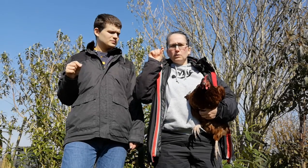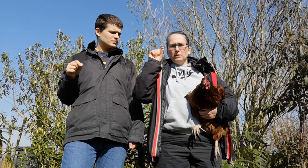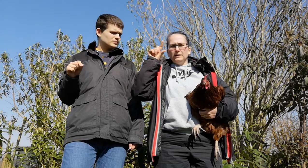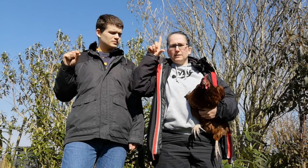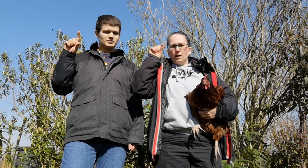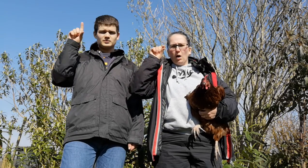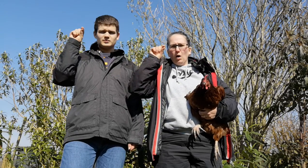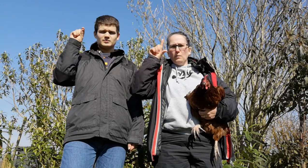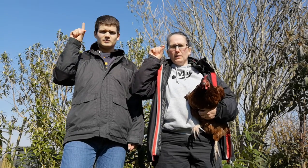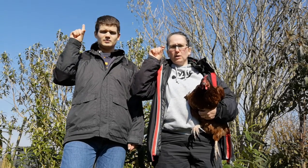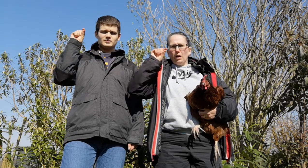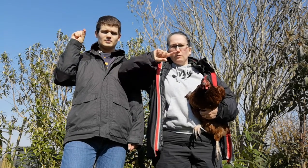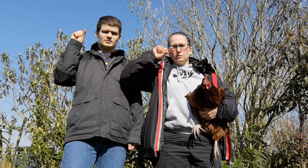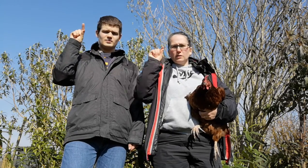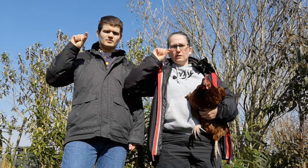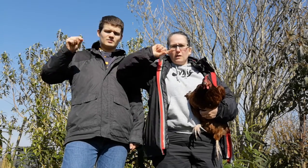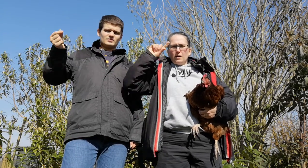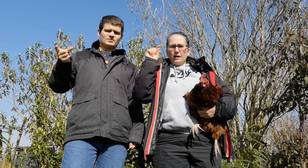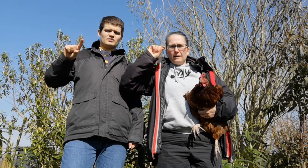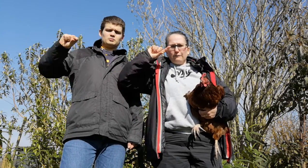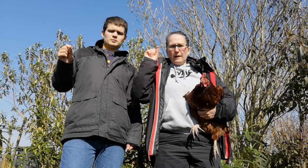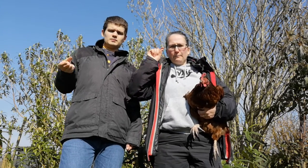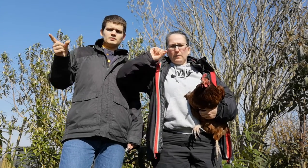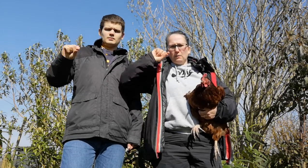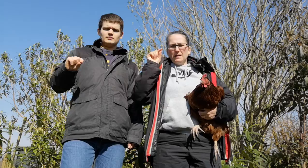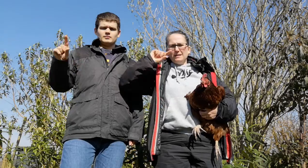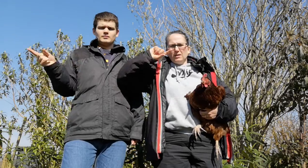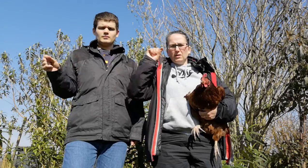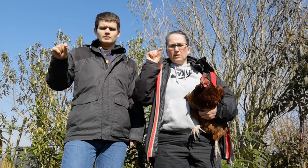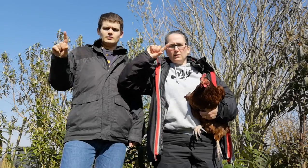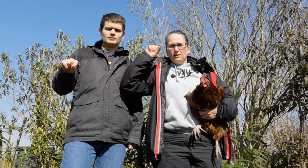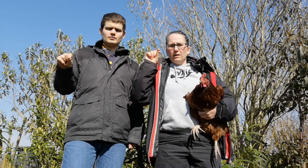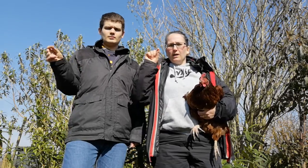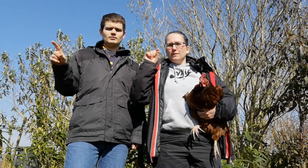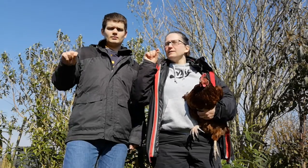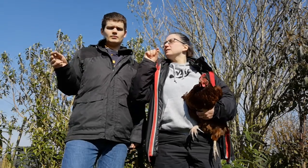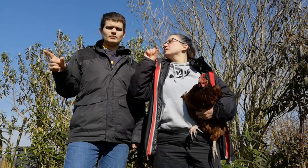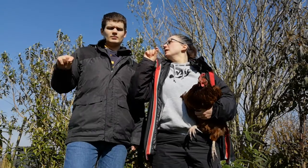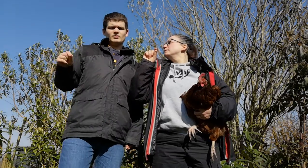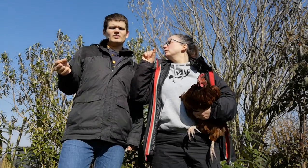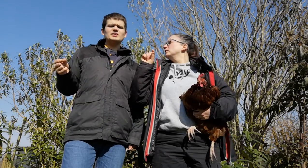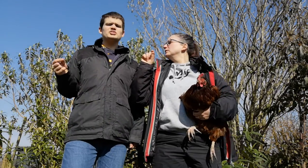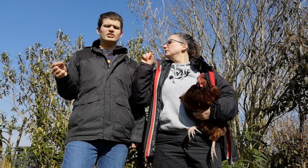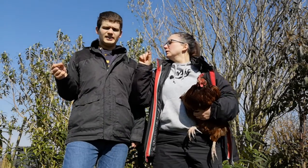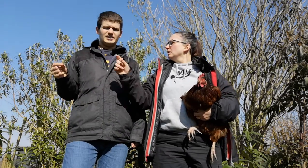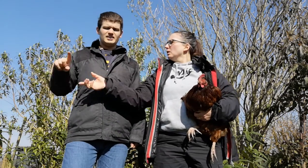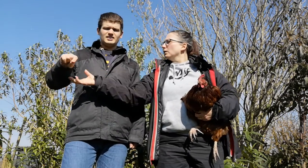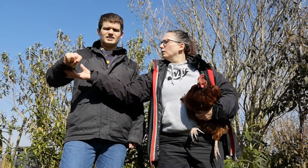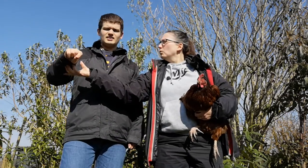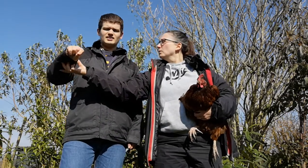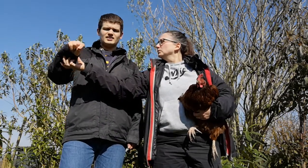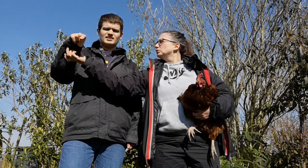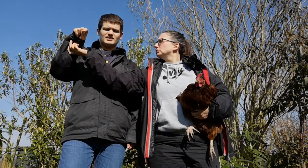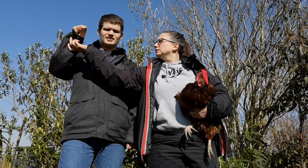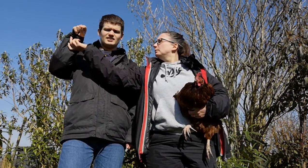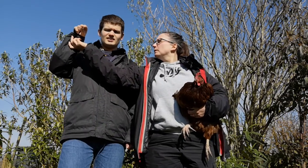you need to open and close and flap your wing, and that's the sign for chicken. Almost. You just need to put it by